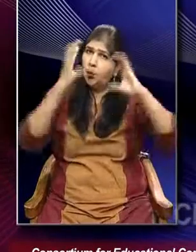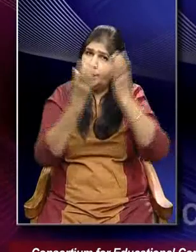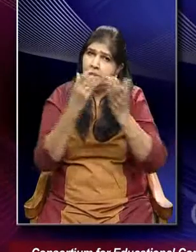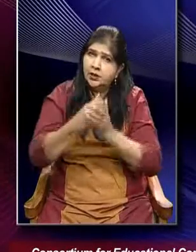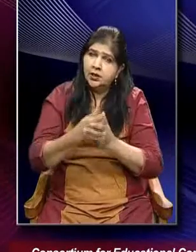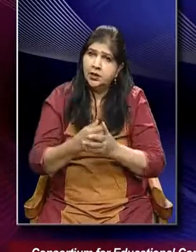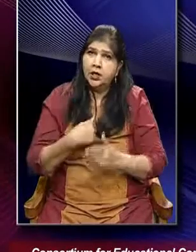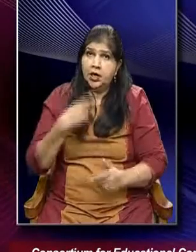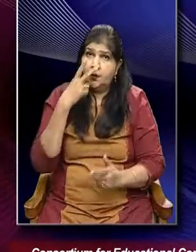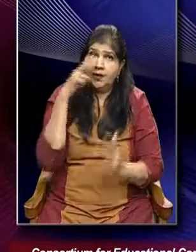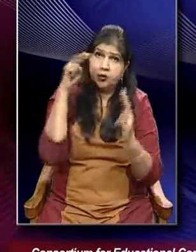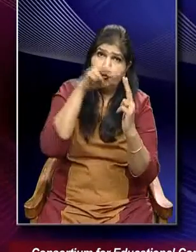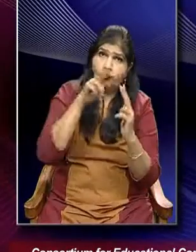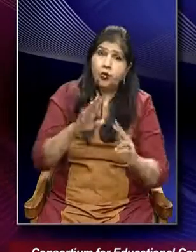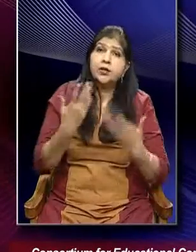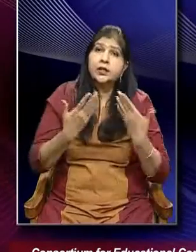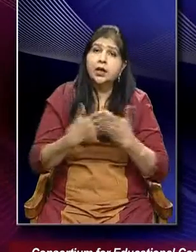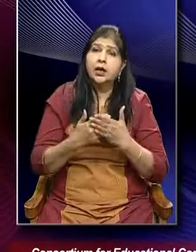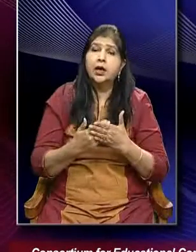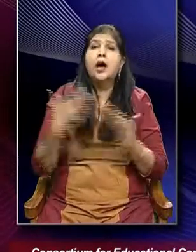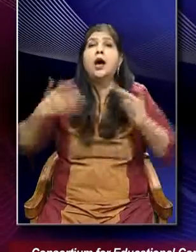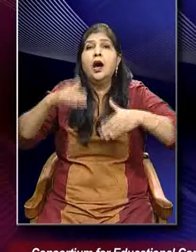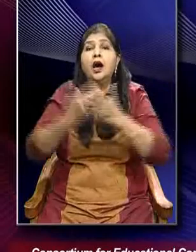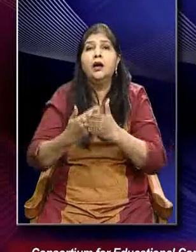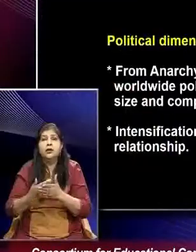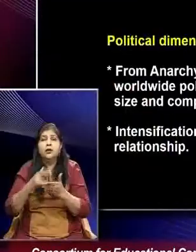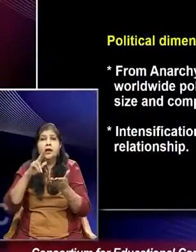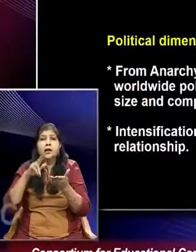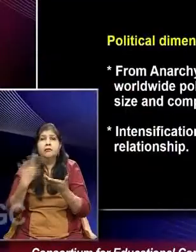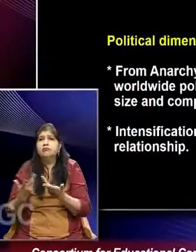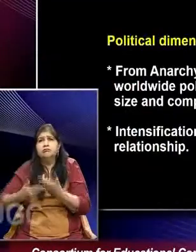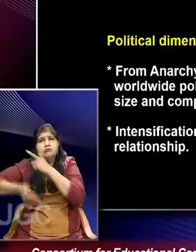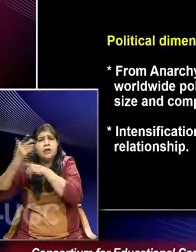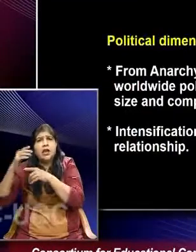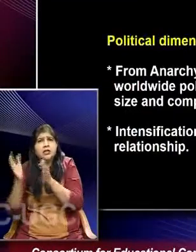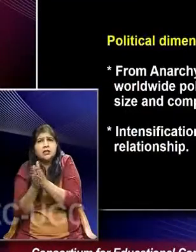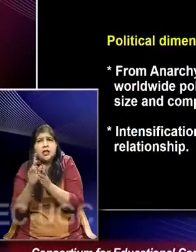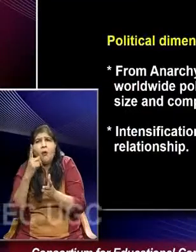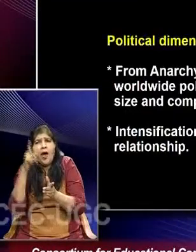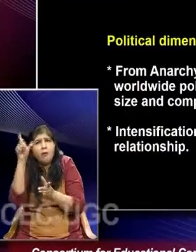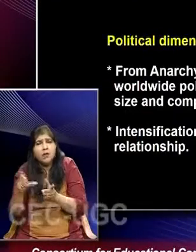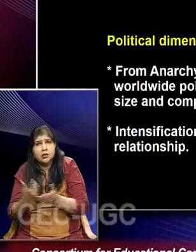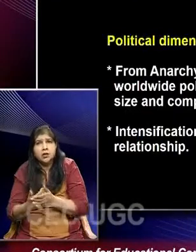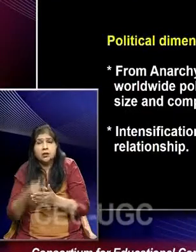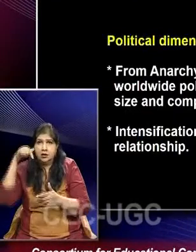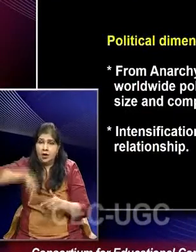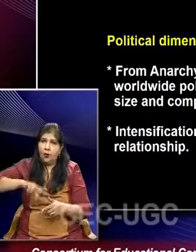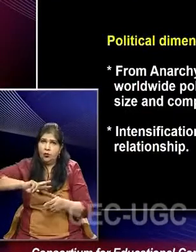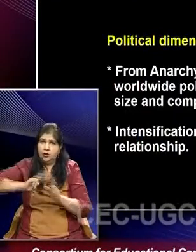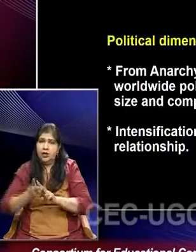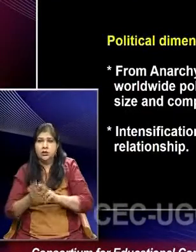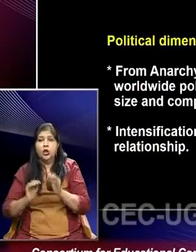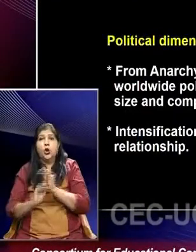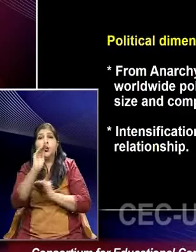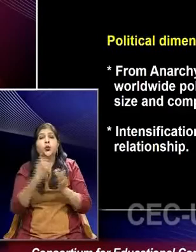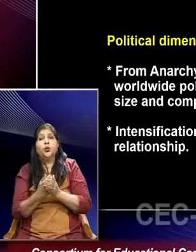one has to focus on that how from anarchy there is a growth to